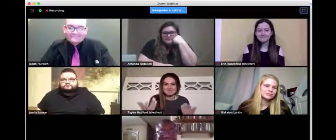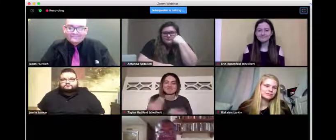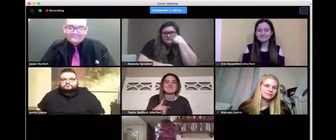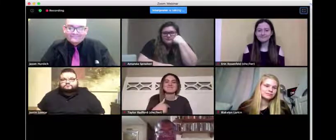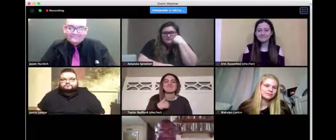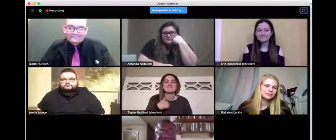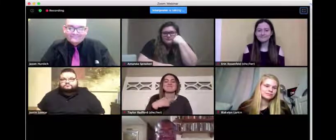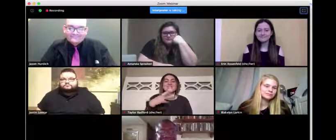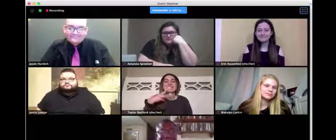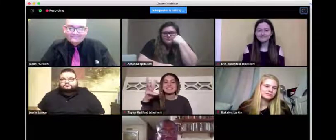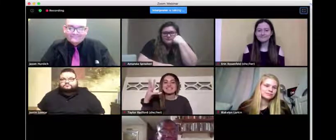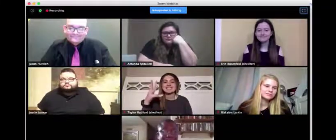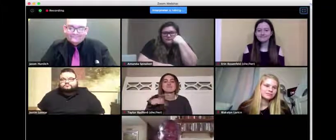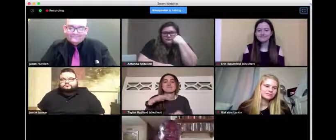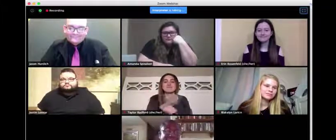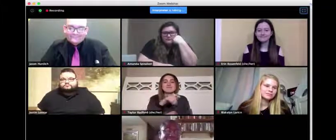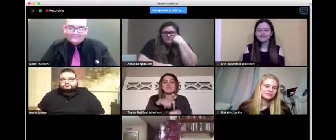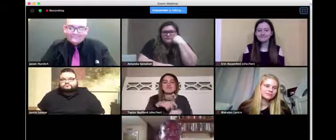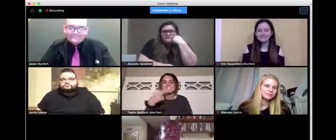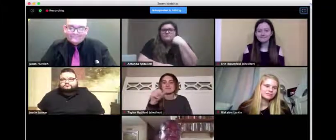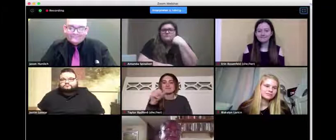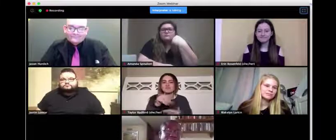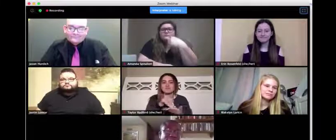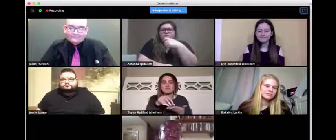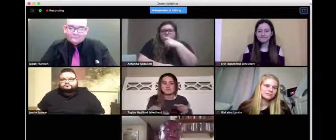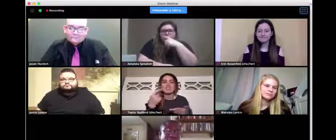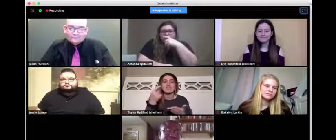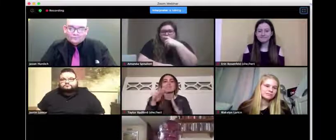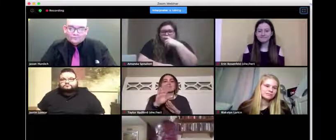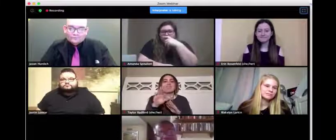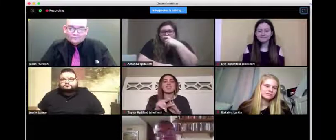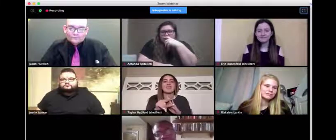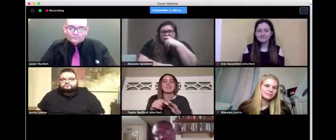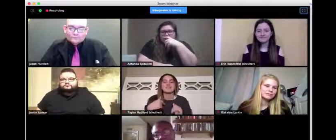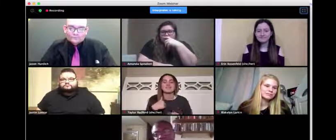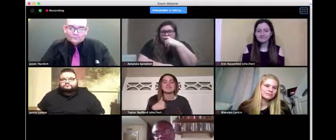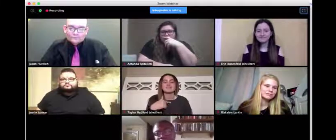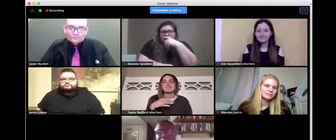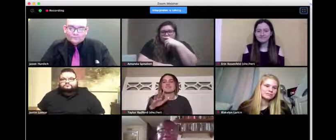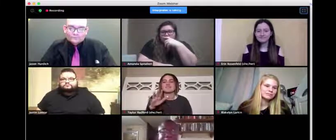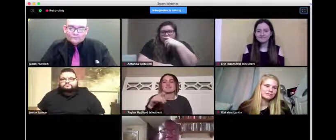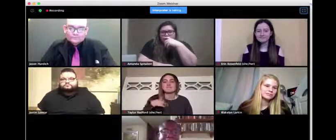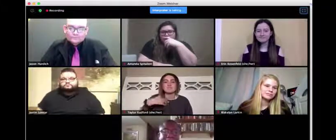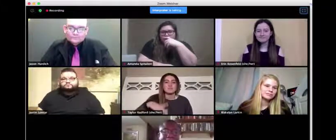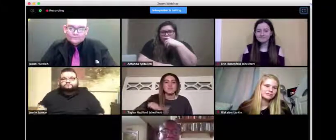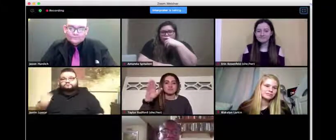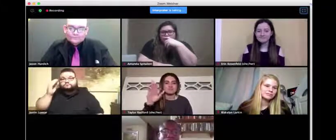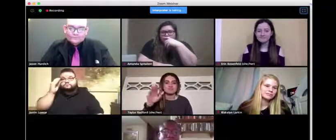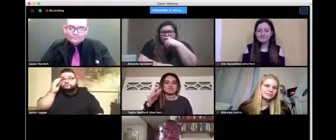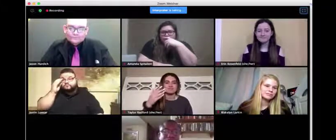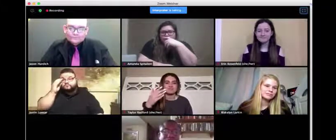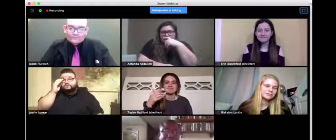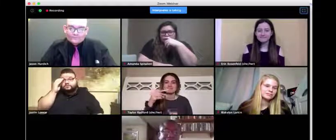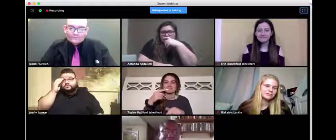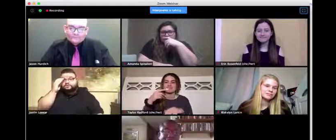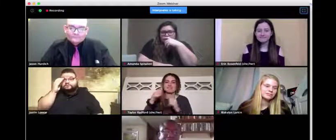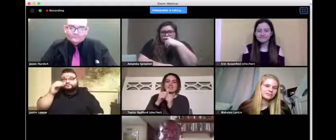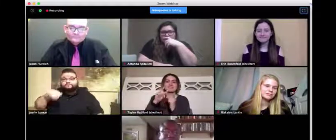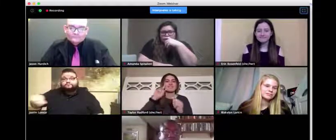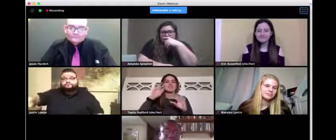my background is I grew up with a deaf family. My parents are both deaf, and